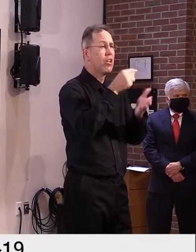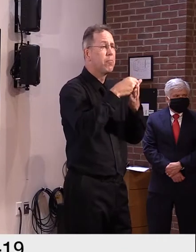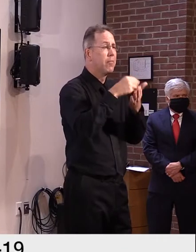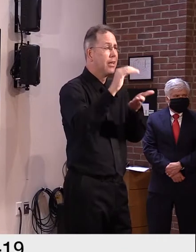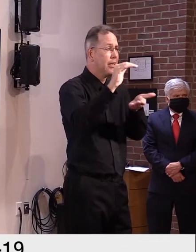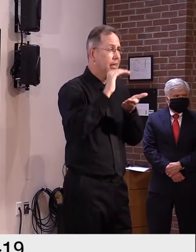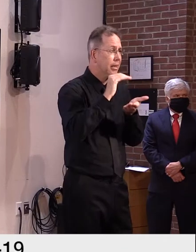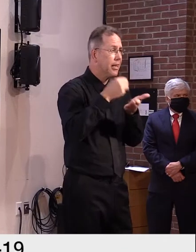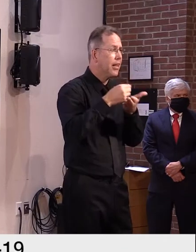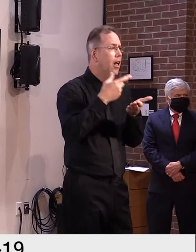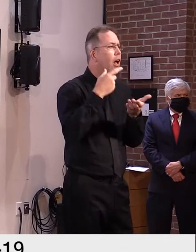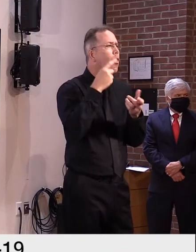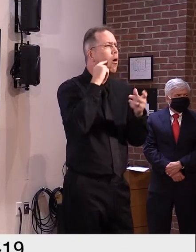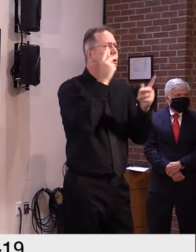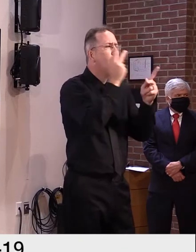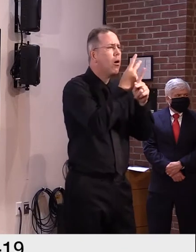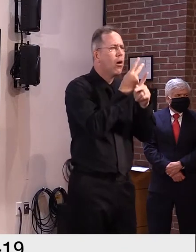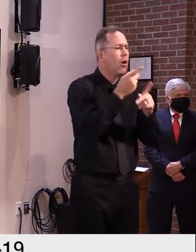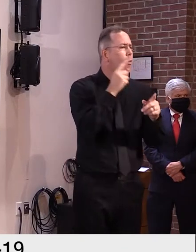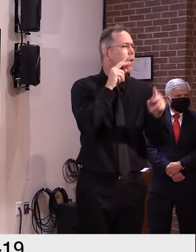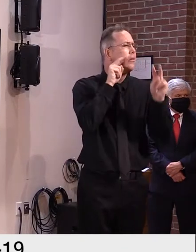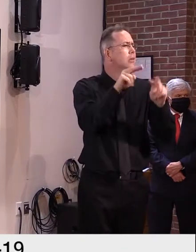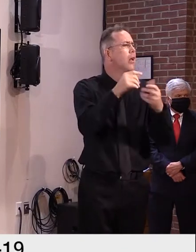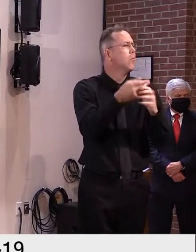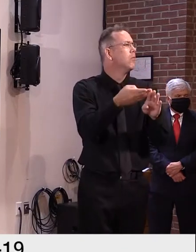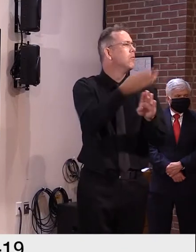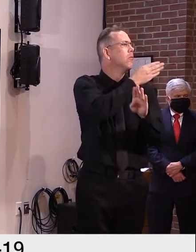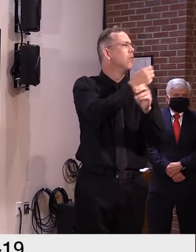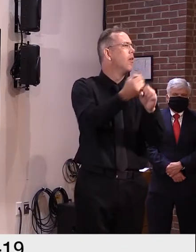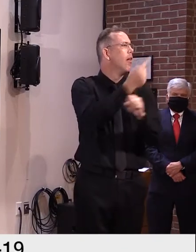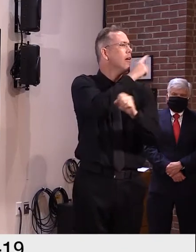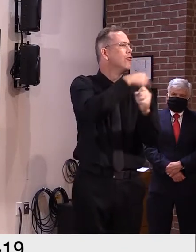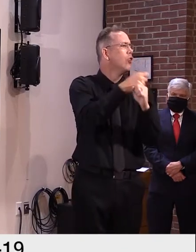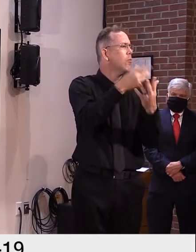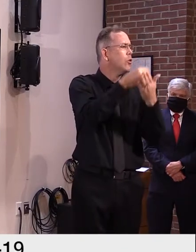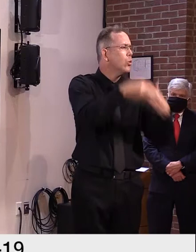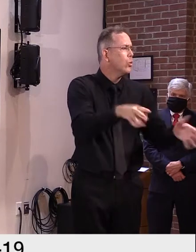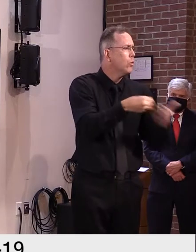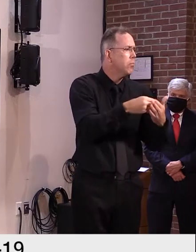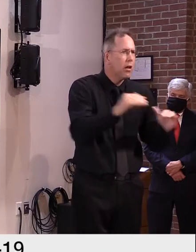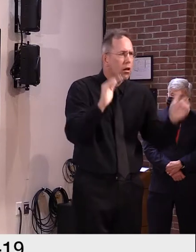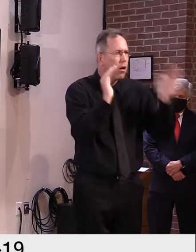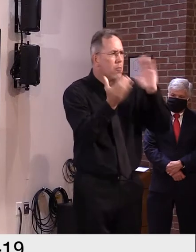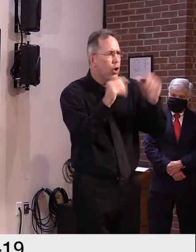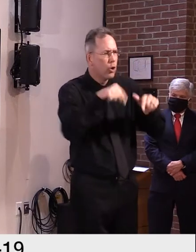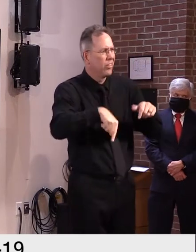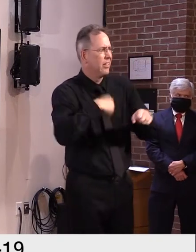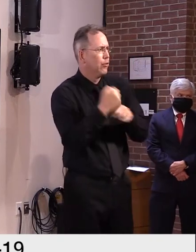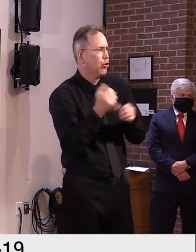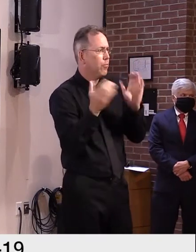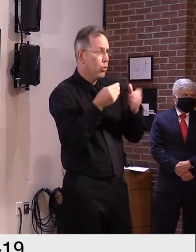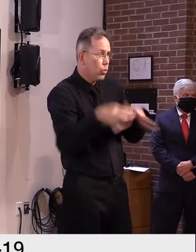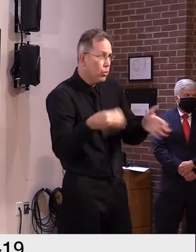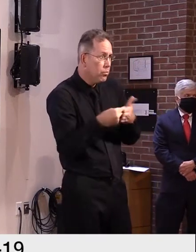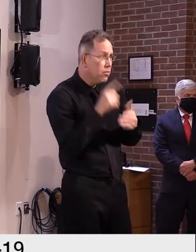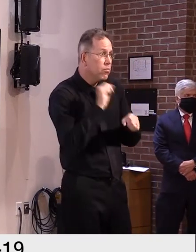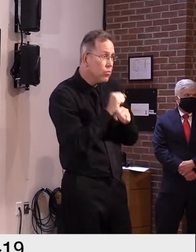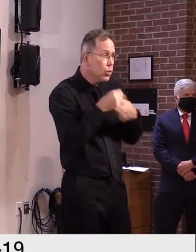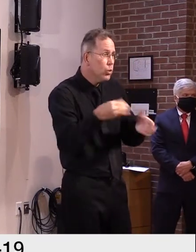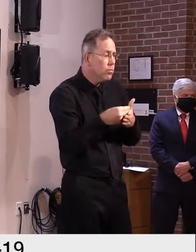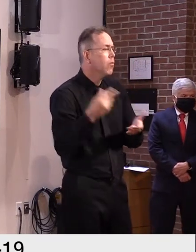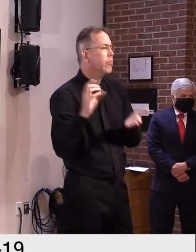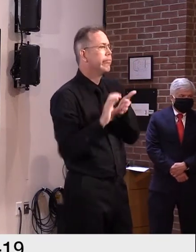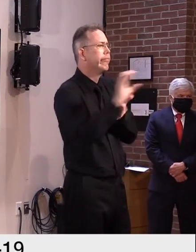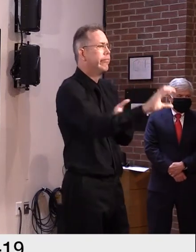We're about to launch our second round, and we do want to help. We know that this industry has been hit very hard, the entertainment industry, as the